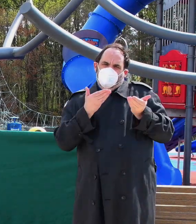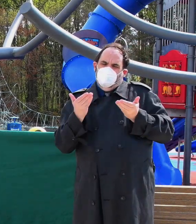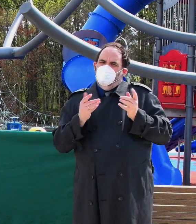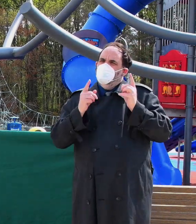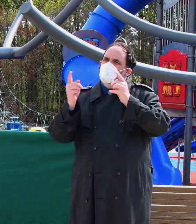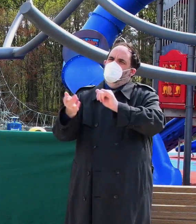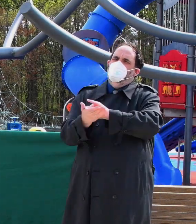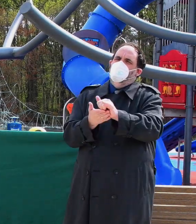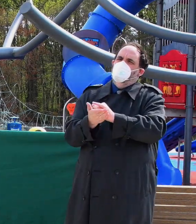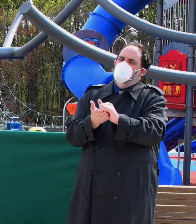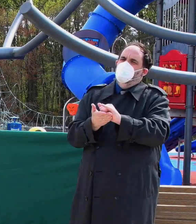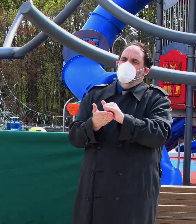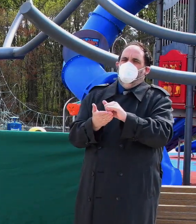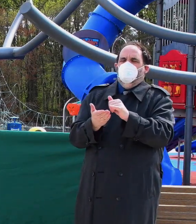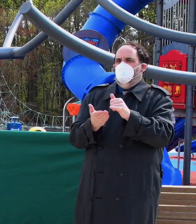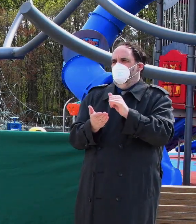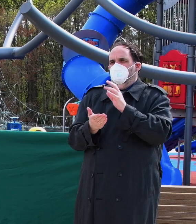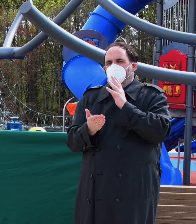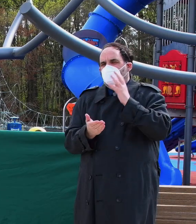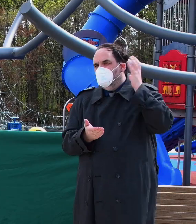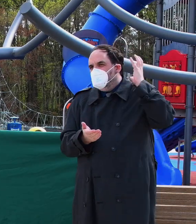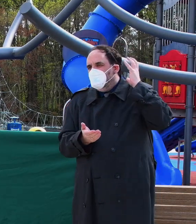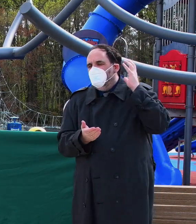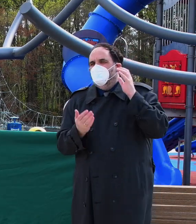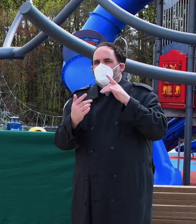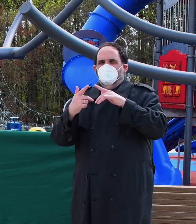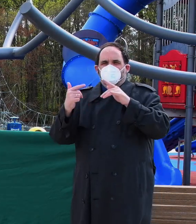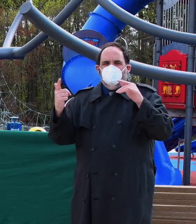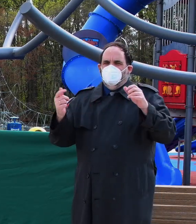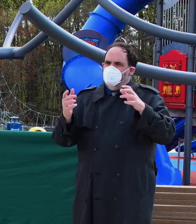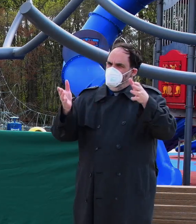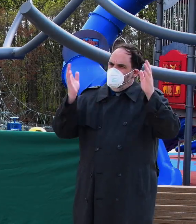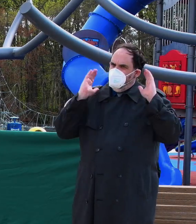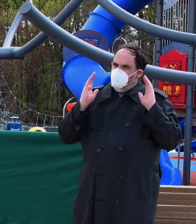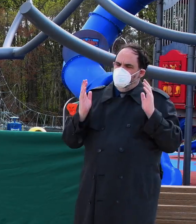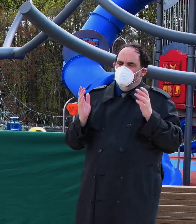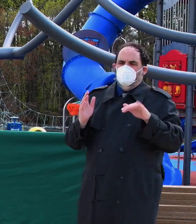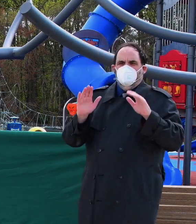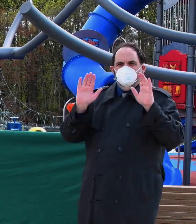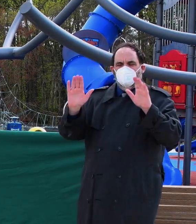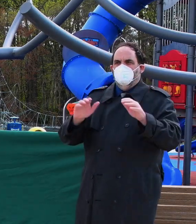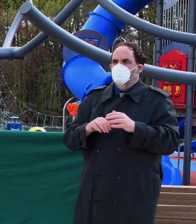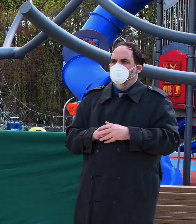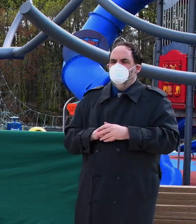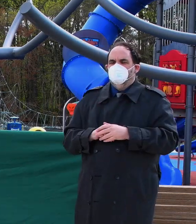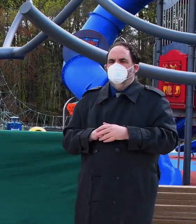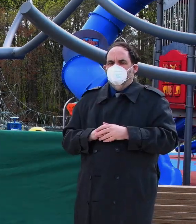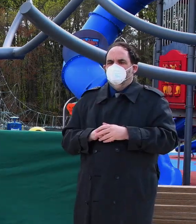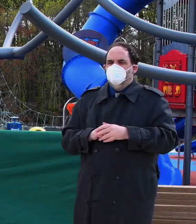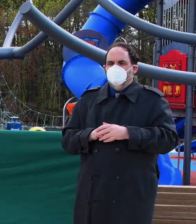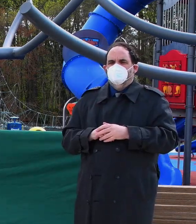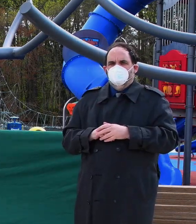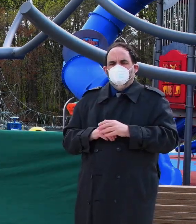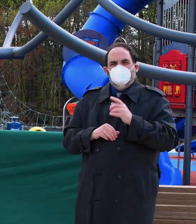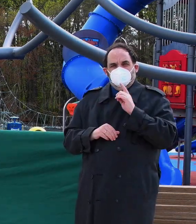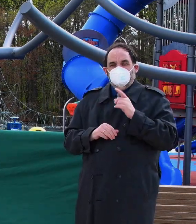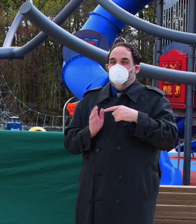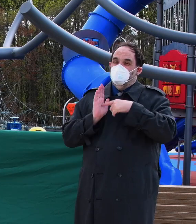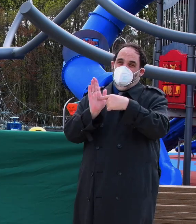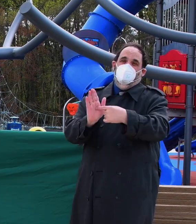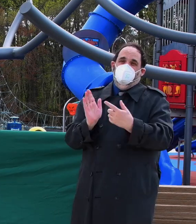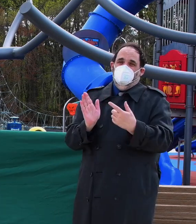in New York State, and there's a lot of attention and buzz, and I think it's really speaks to